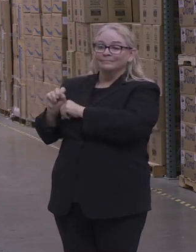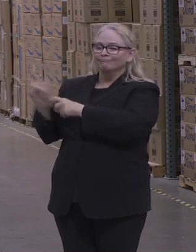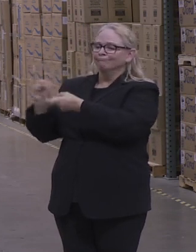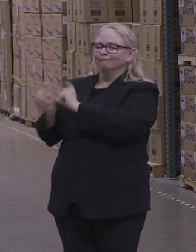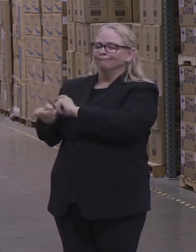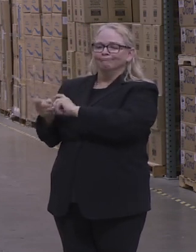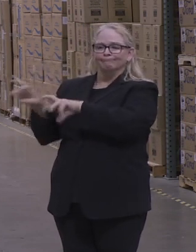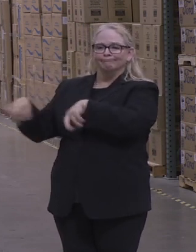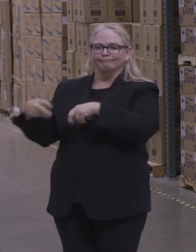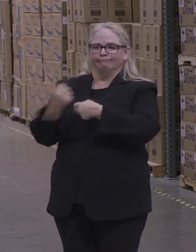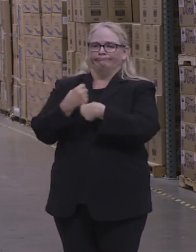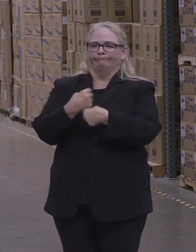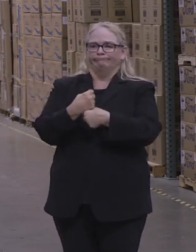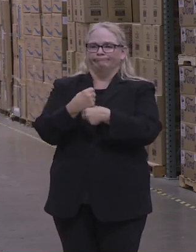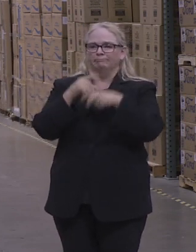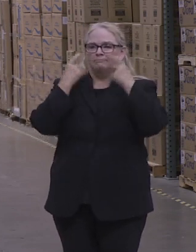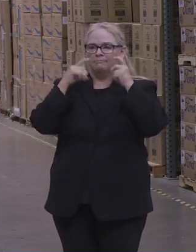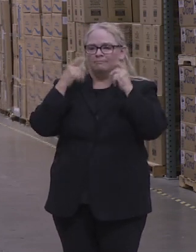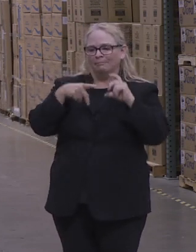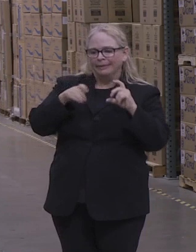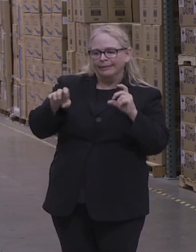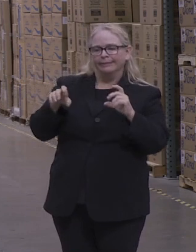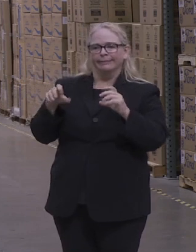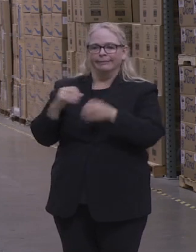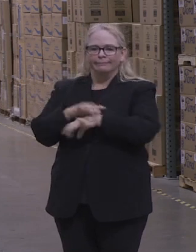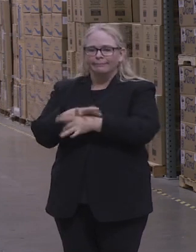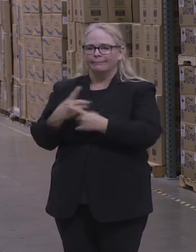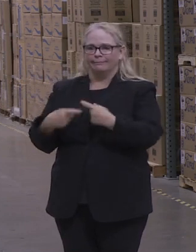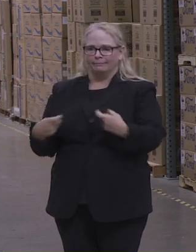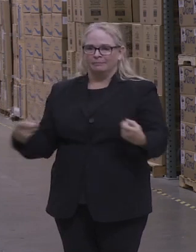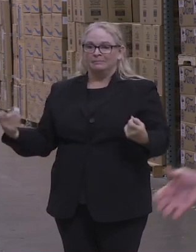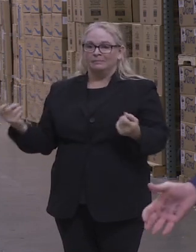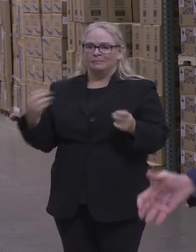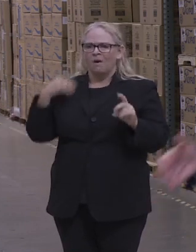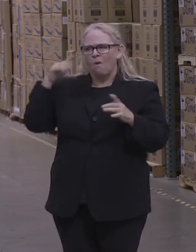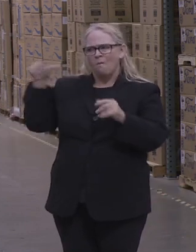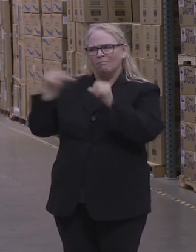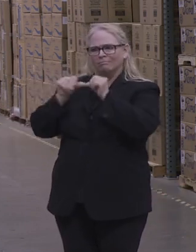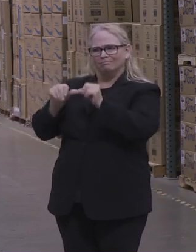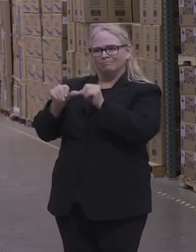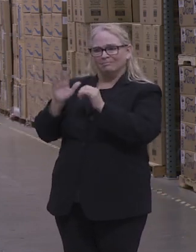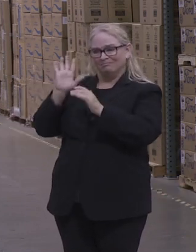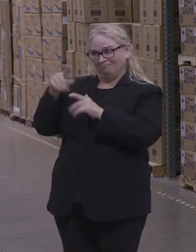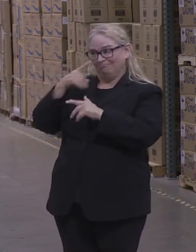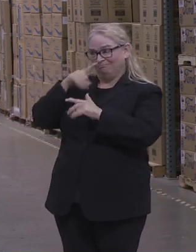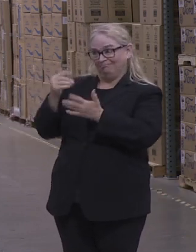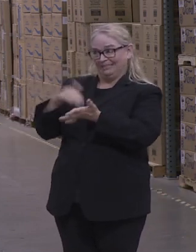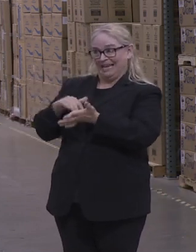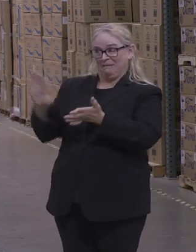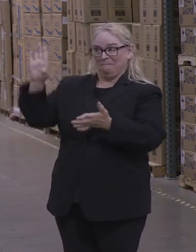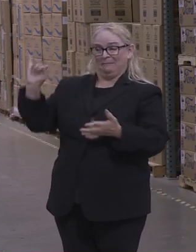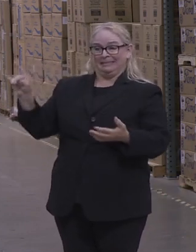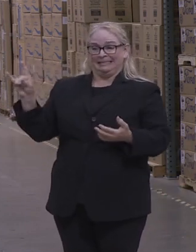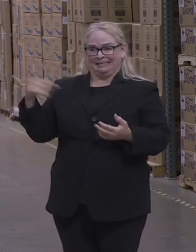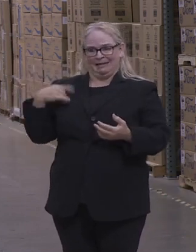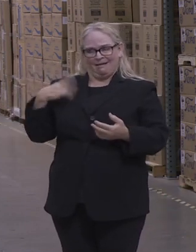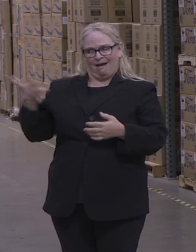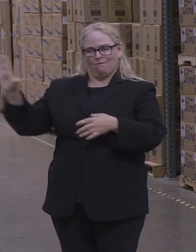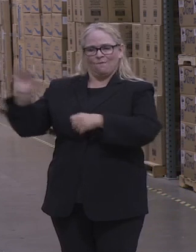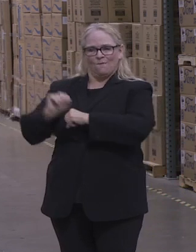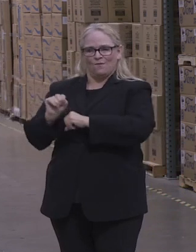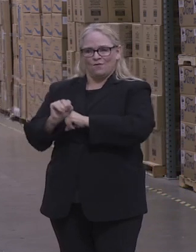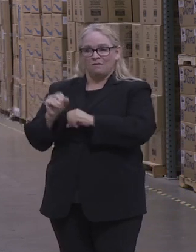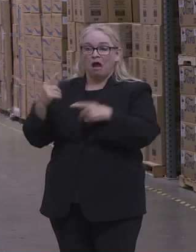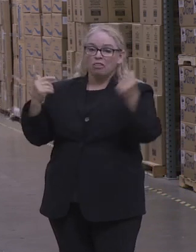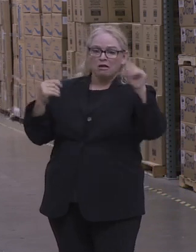price. And we hope they are among many of the bidders, Honeywell, 3M, and others, BYD included, that all can